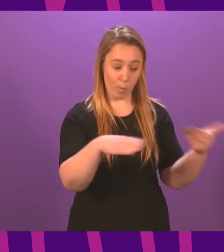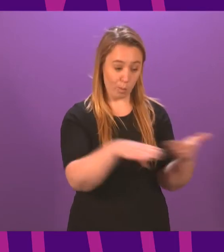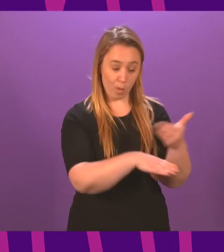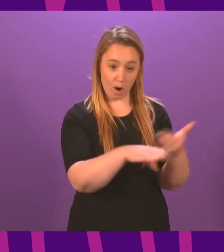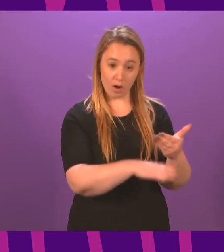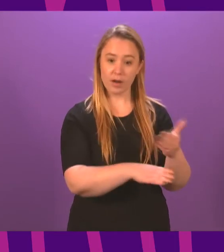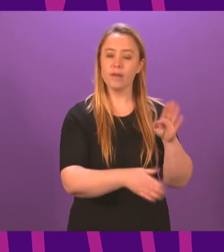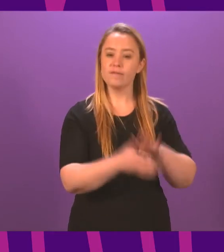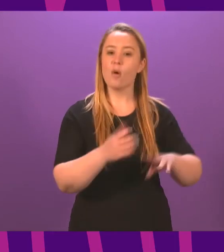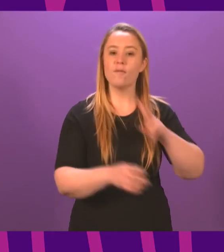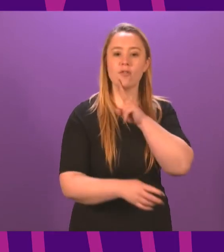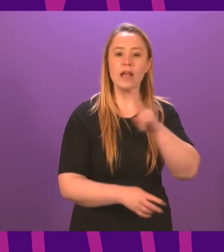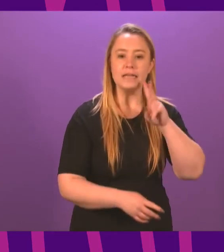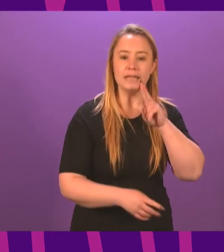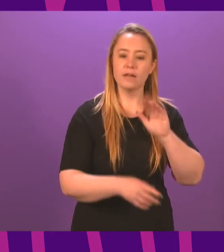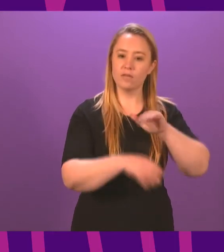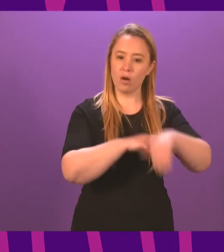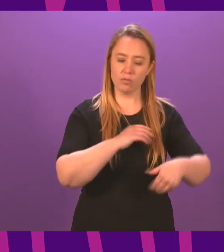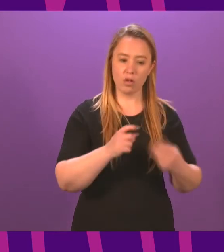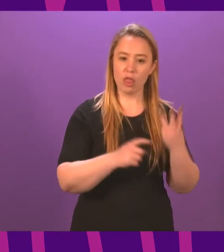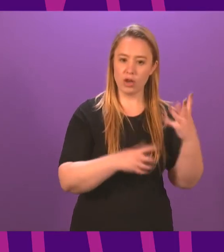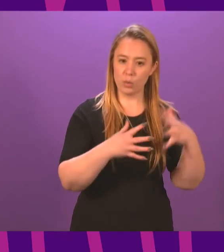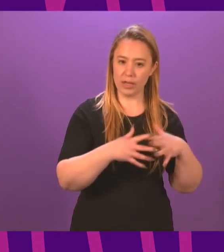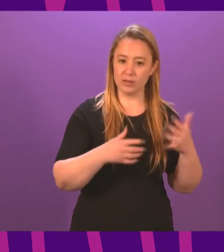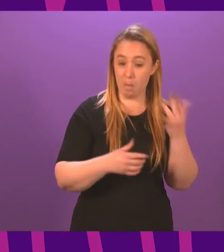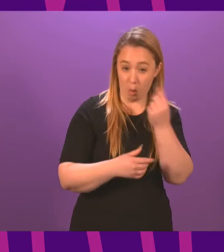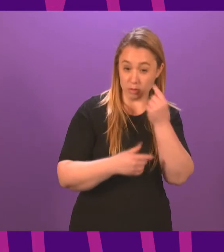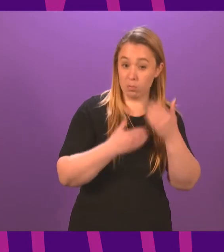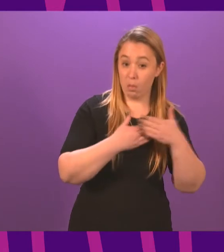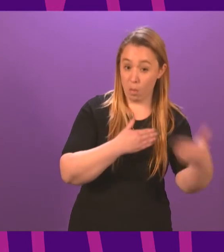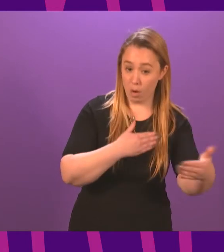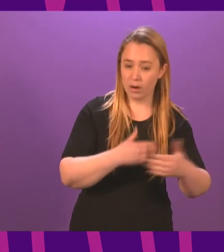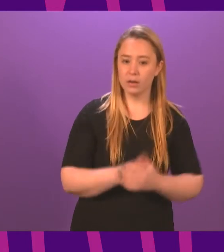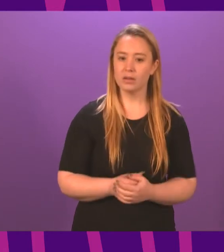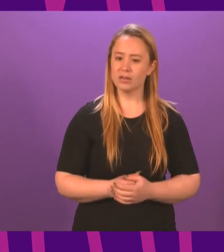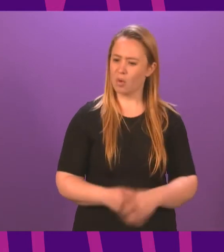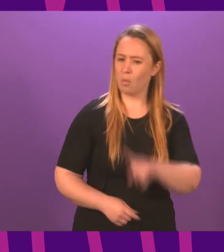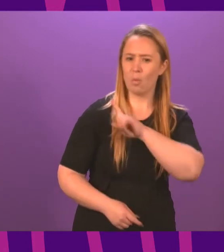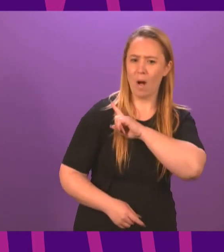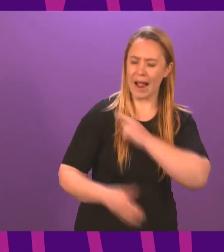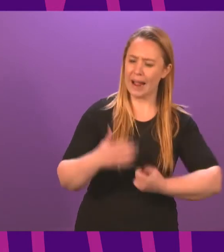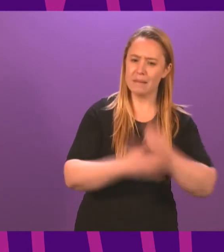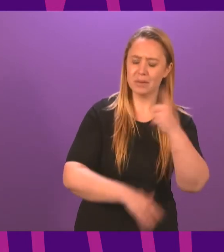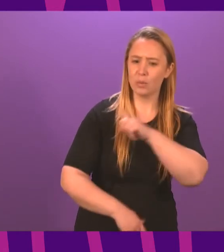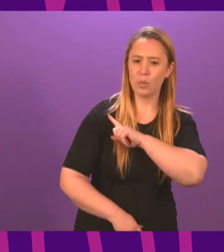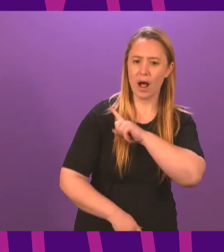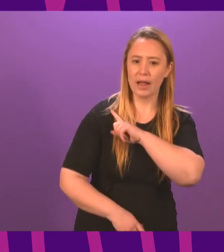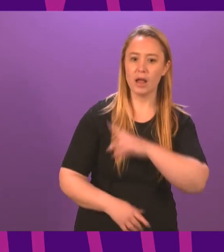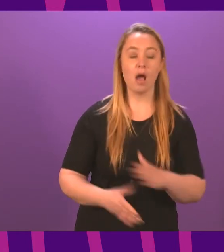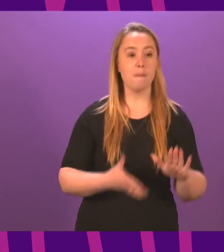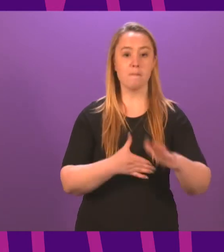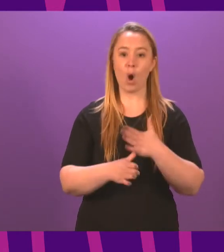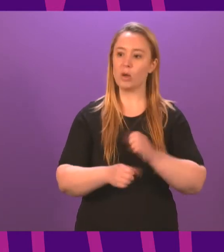Friday for the next 3 weeks or more. Why is that, I've been asked? Why have the government had to make that choice? It's because we're